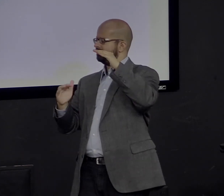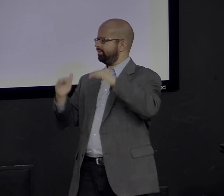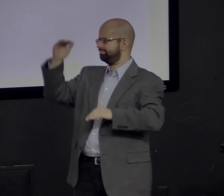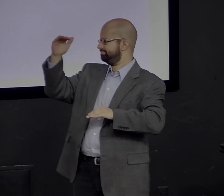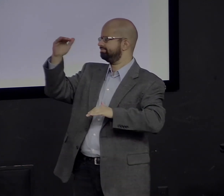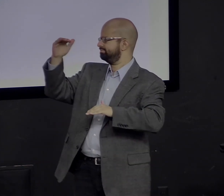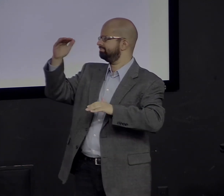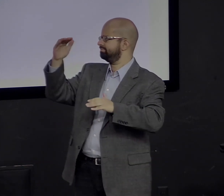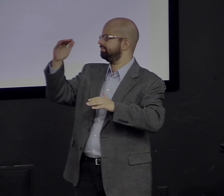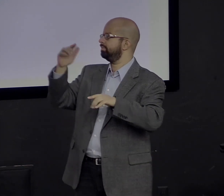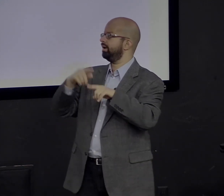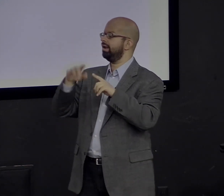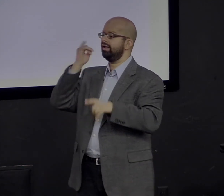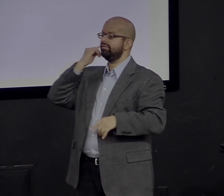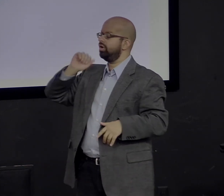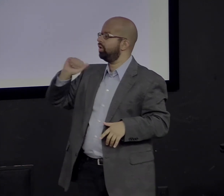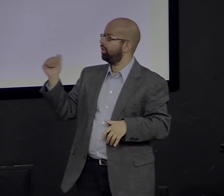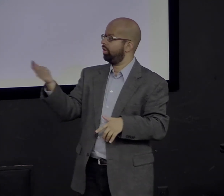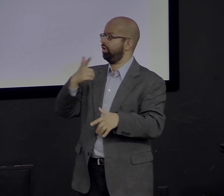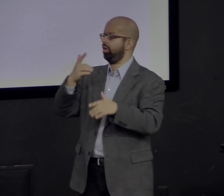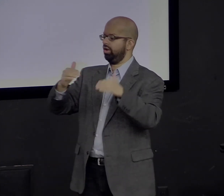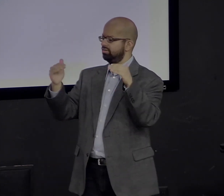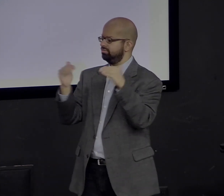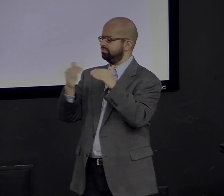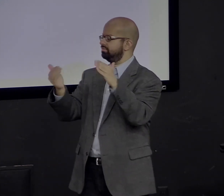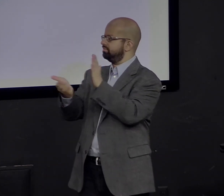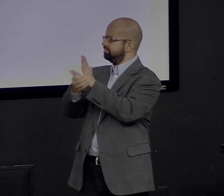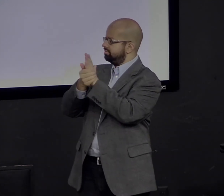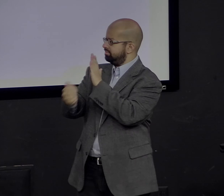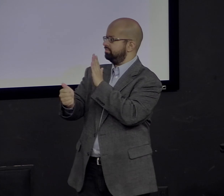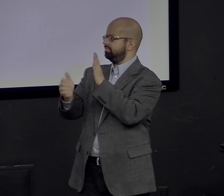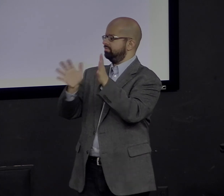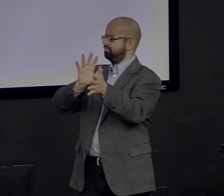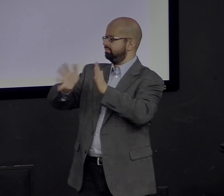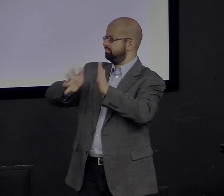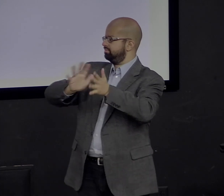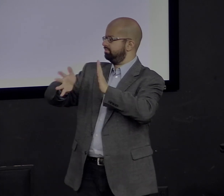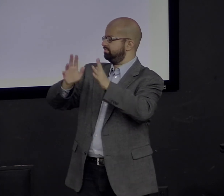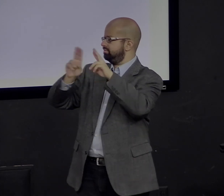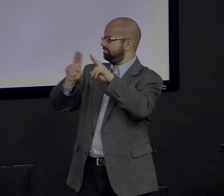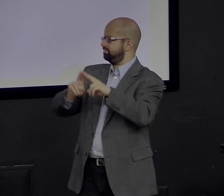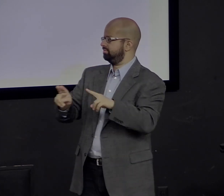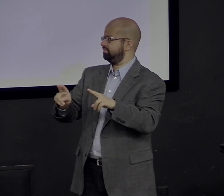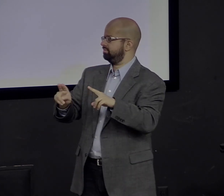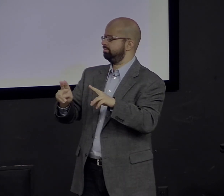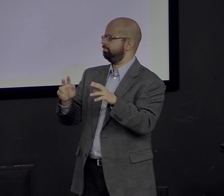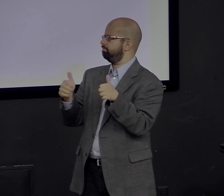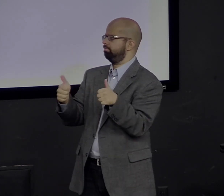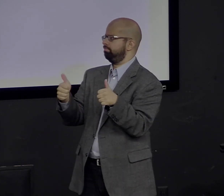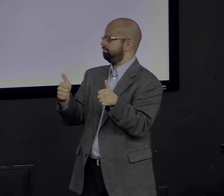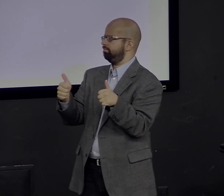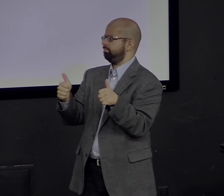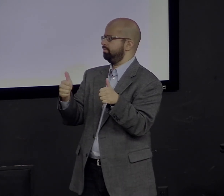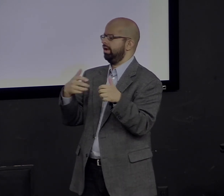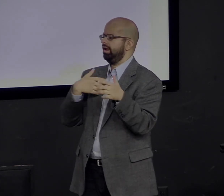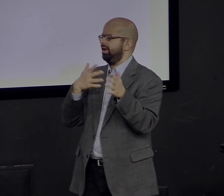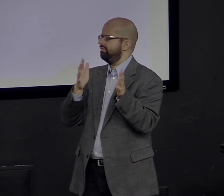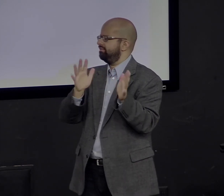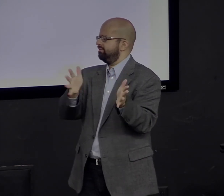accessing information through international sign language, and then you have the opposite end of the spectrum. So I'm wondering if we need to